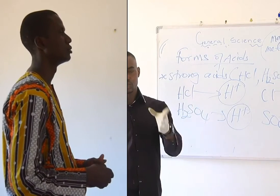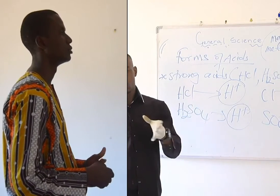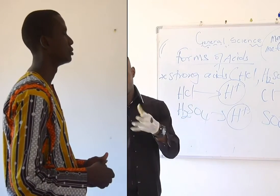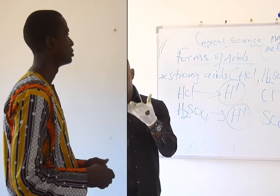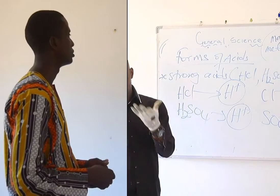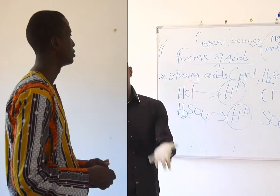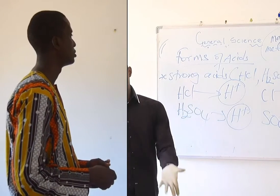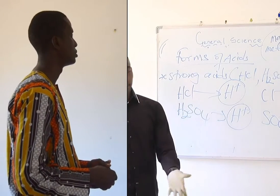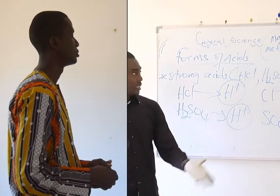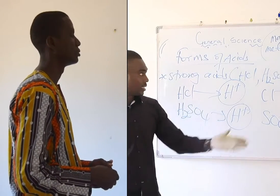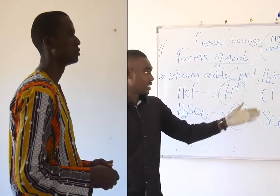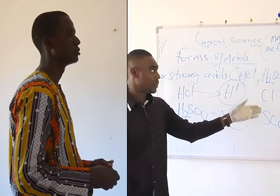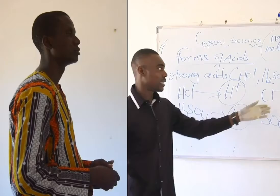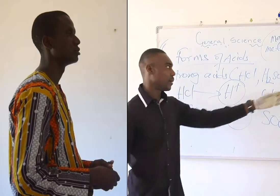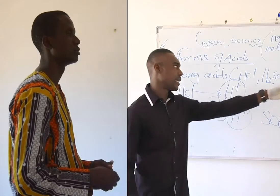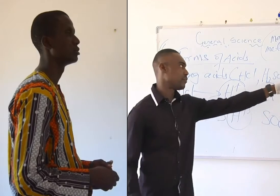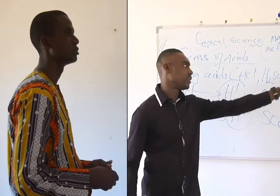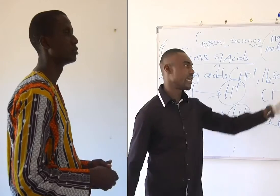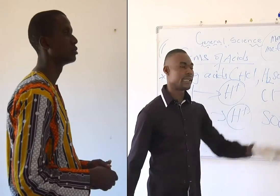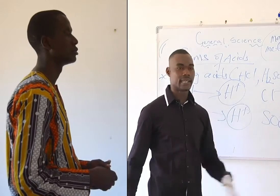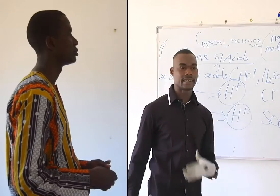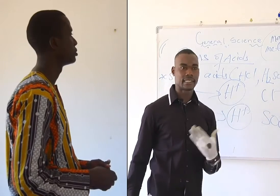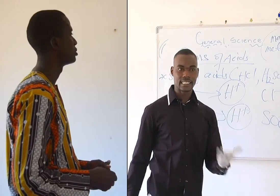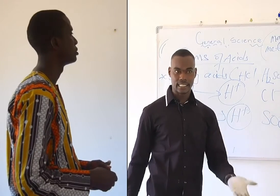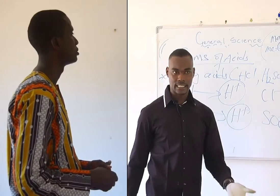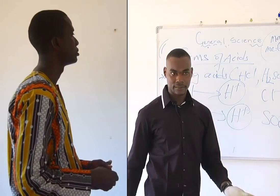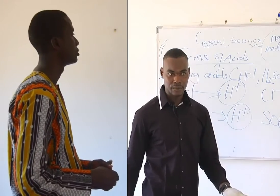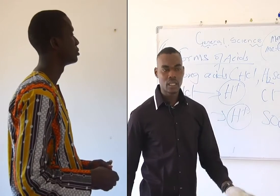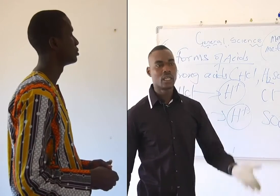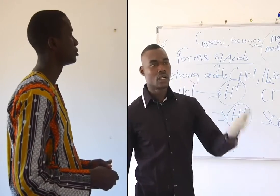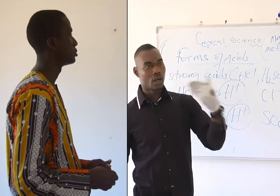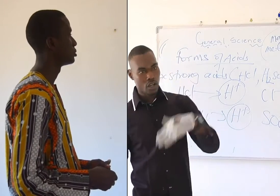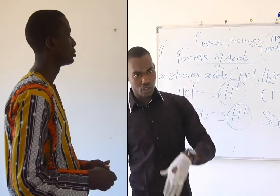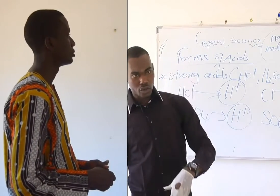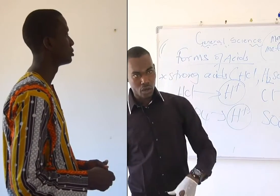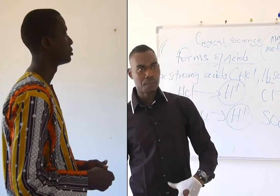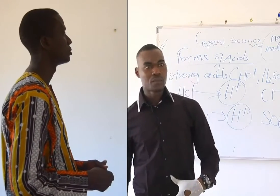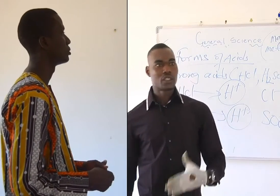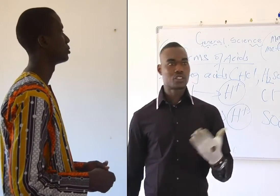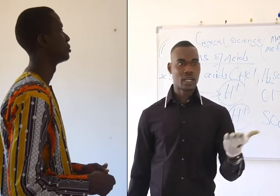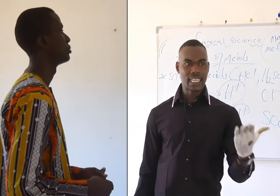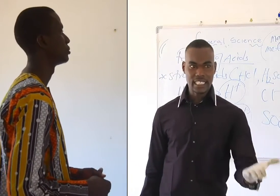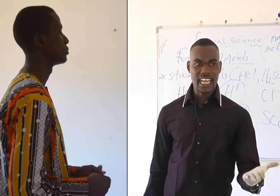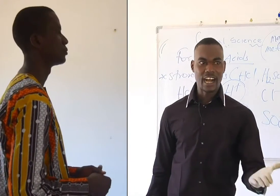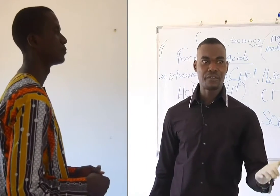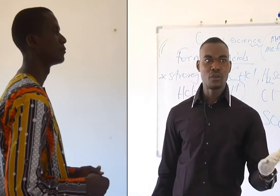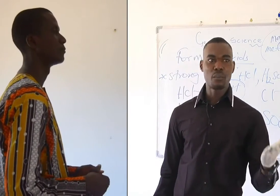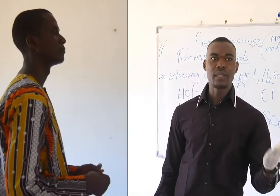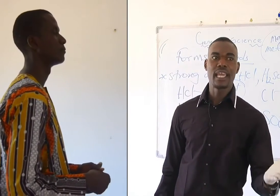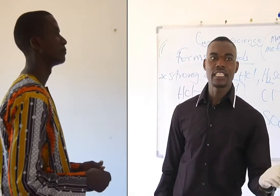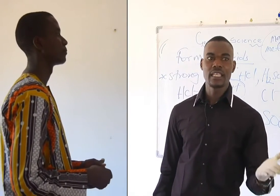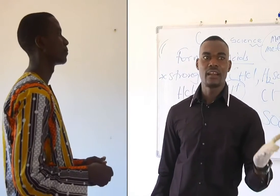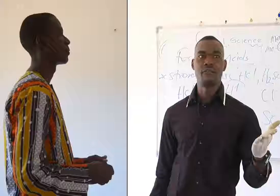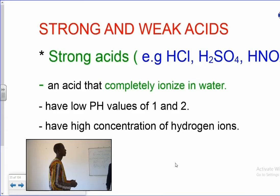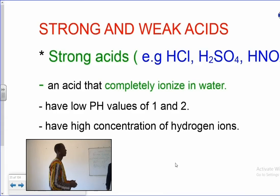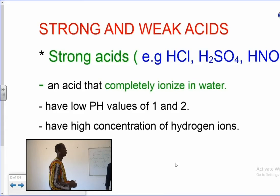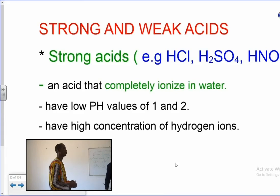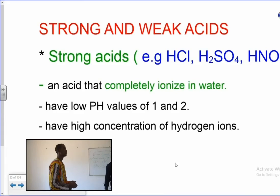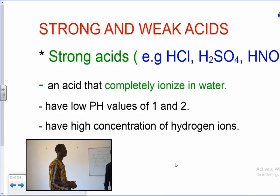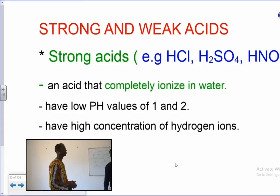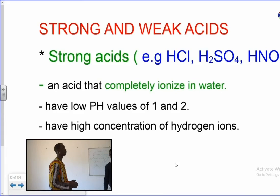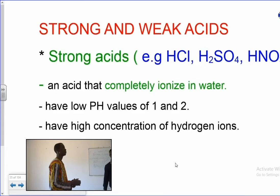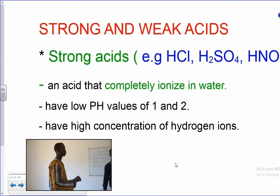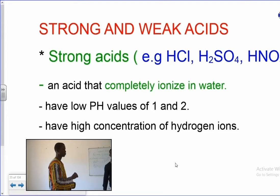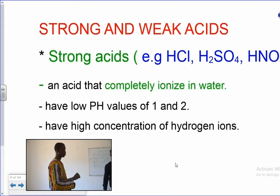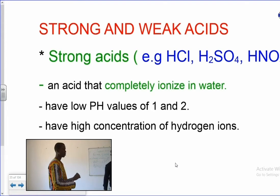a strong acid. The same thing applies to the nitric acid. Also, strong acids have low pH values of